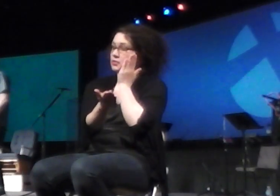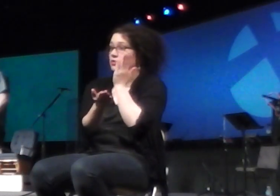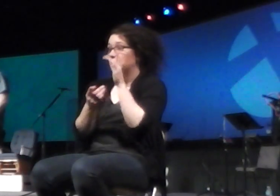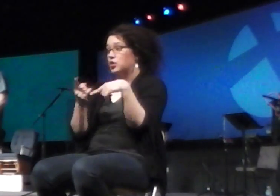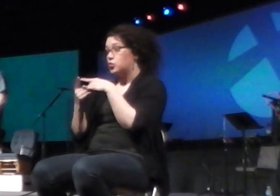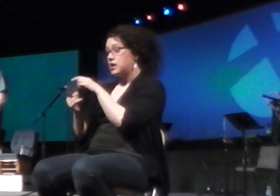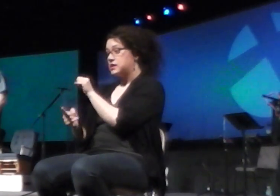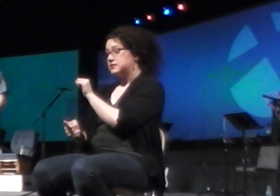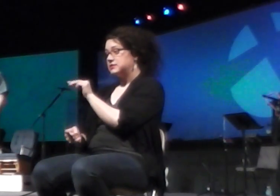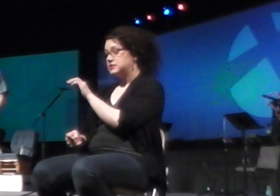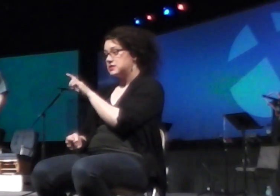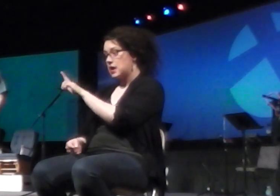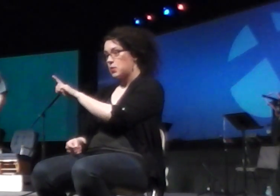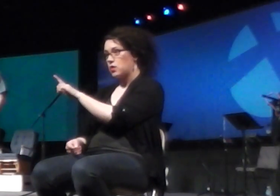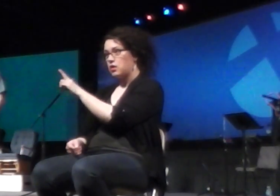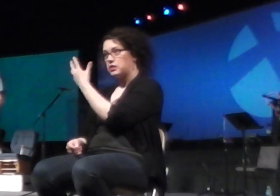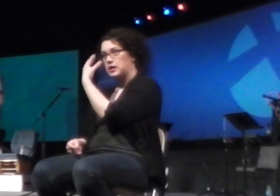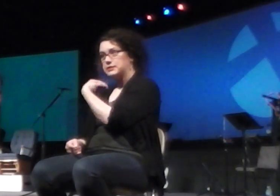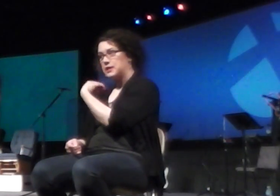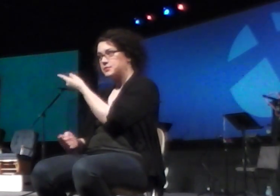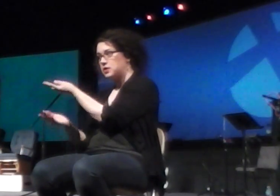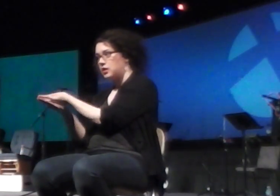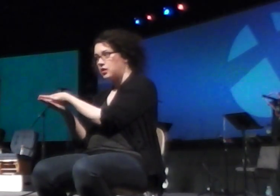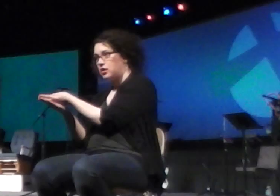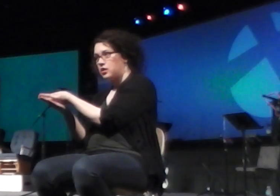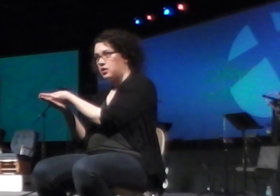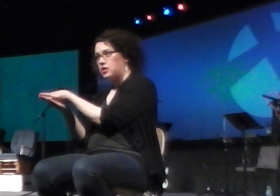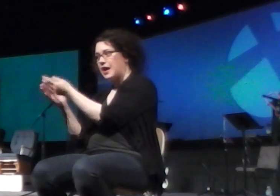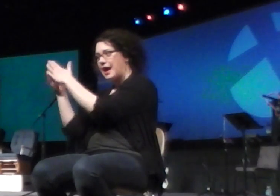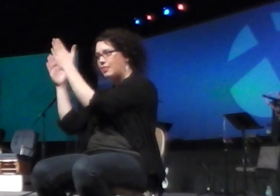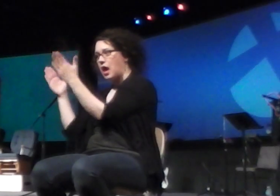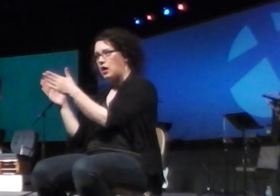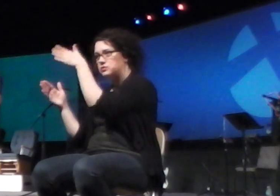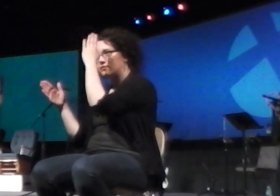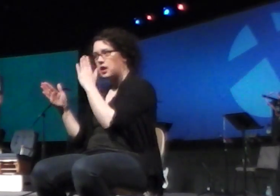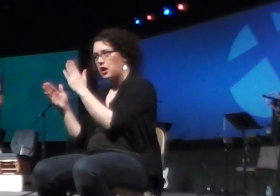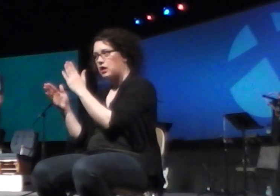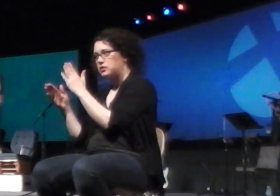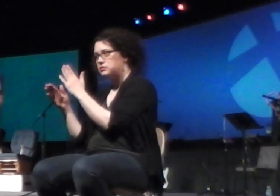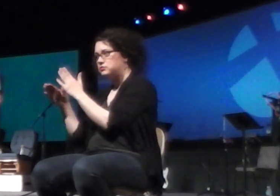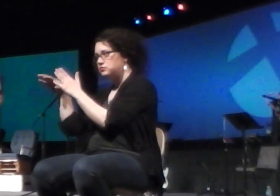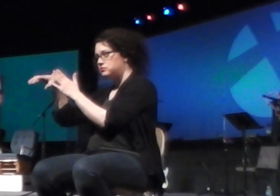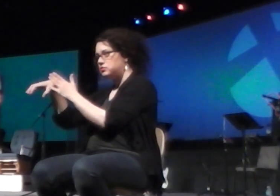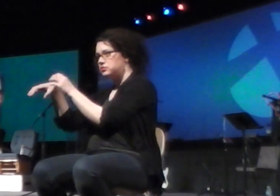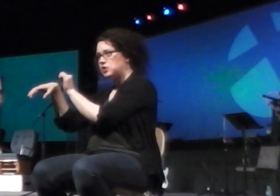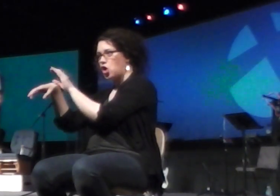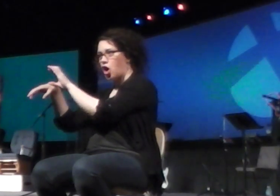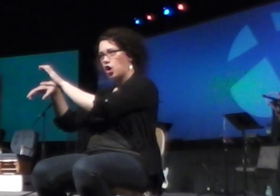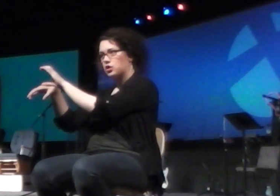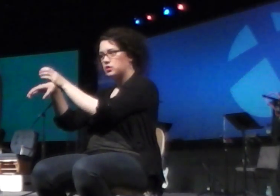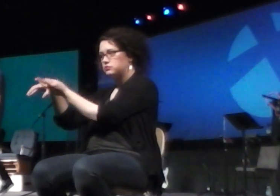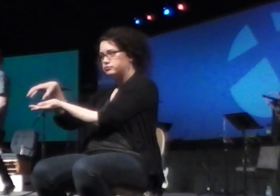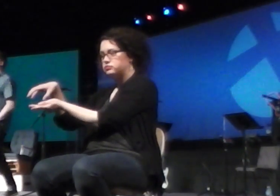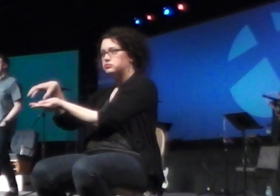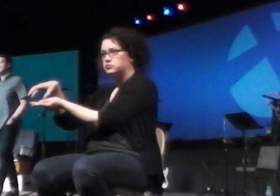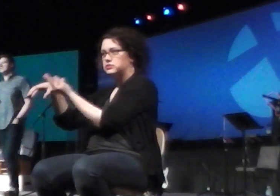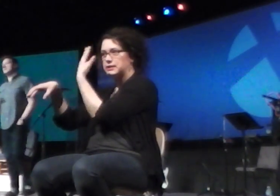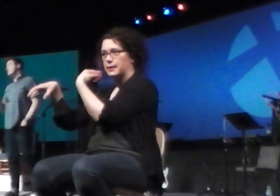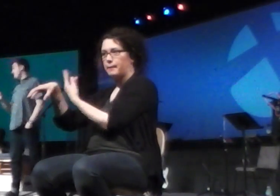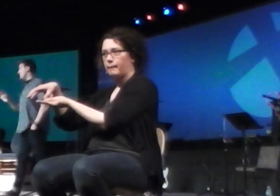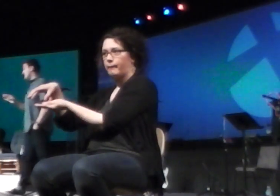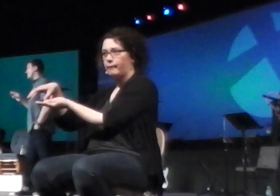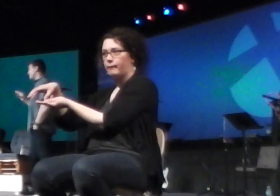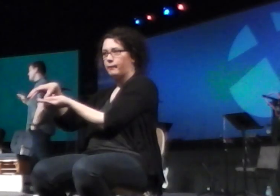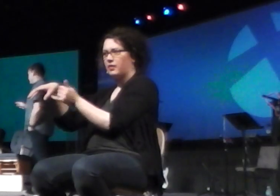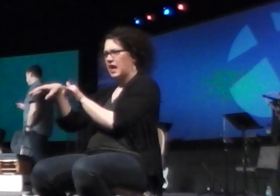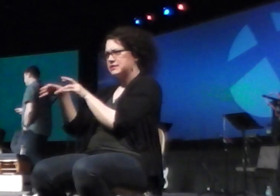Samuel lies down in the house of the Lord next to the Ark of the Covenant. Now, the reason it tells you that is because